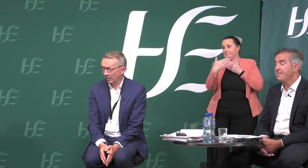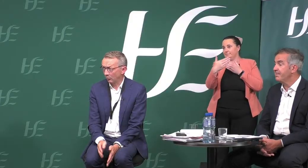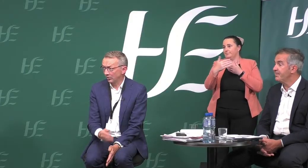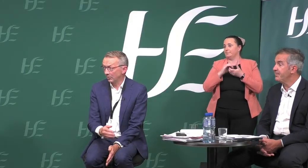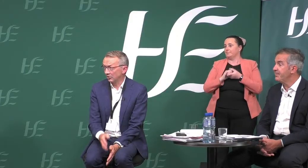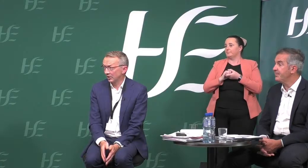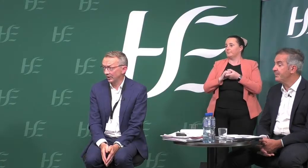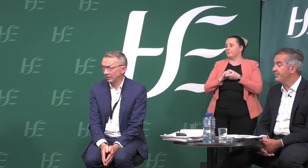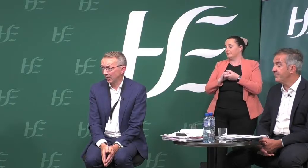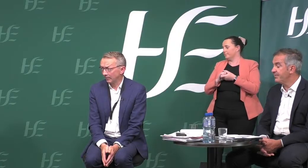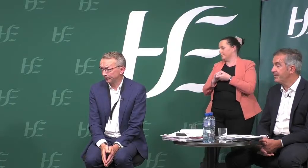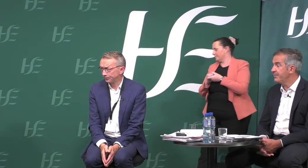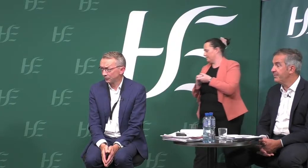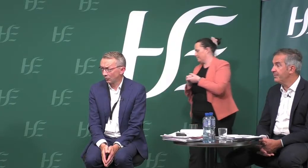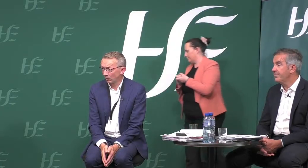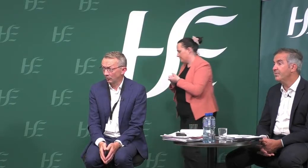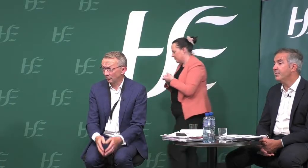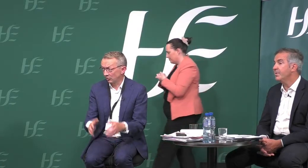the moment.